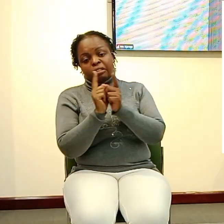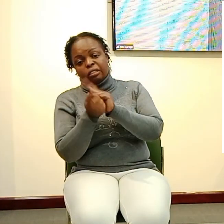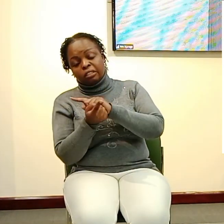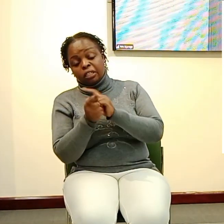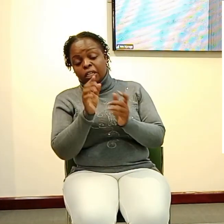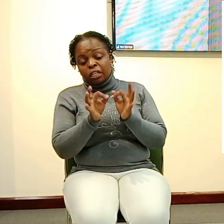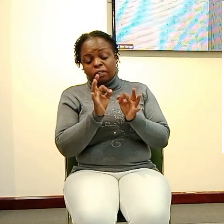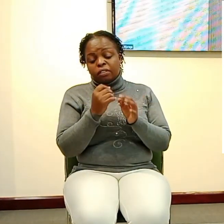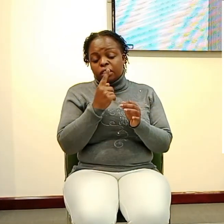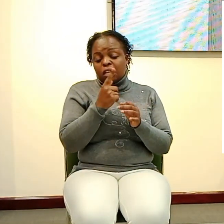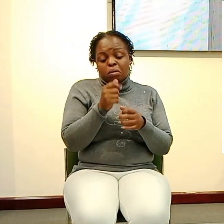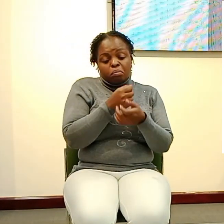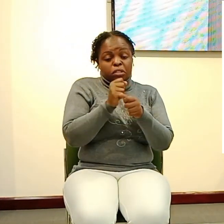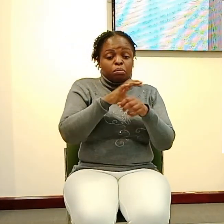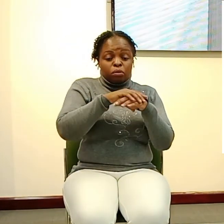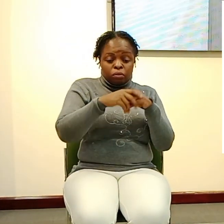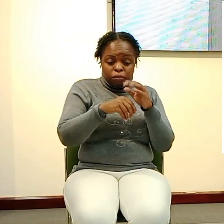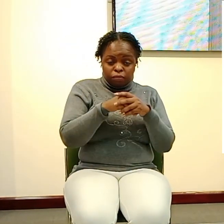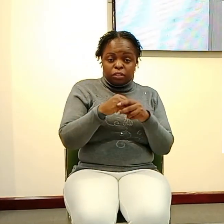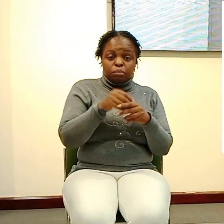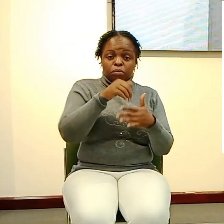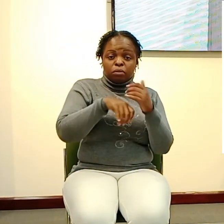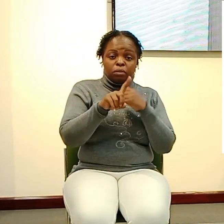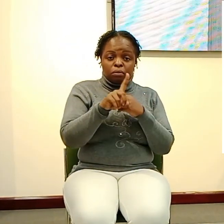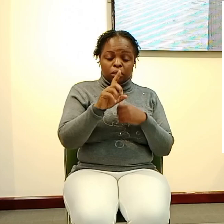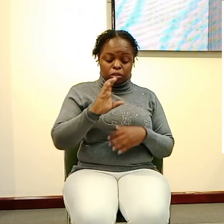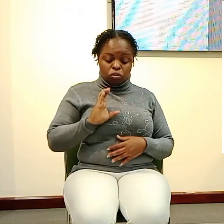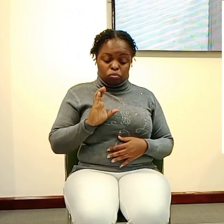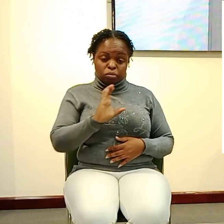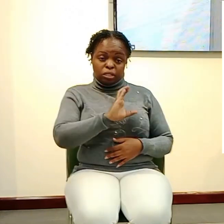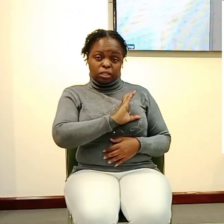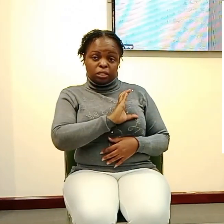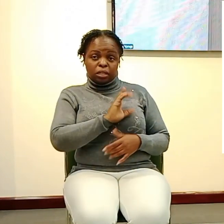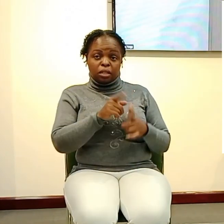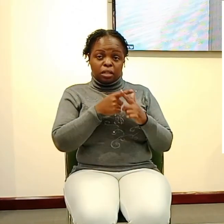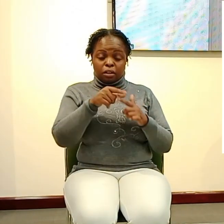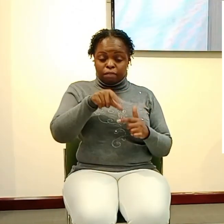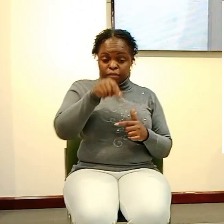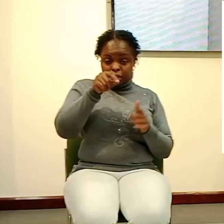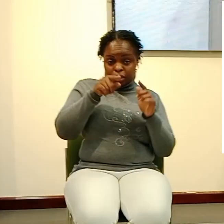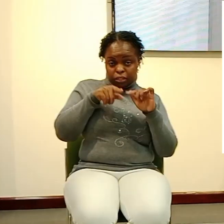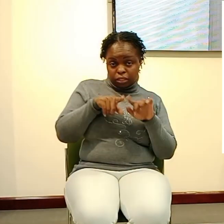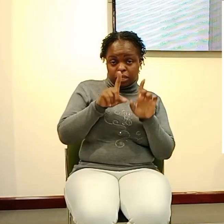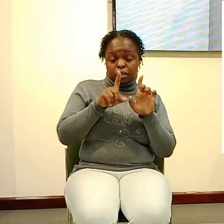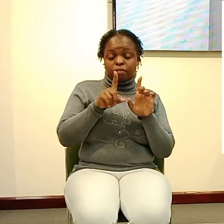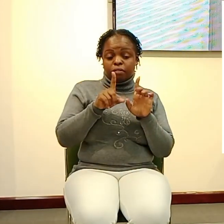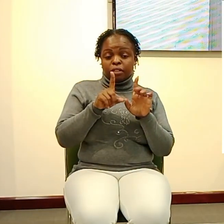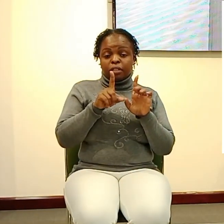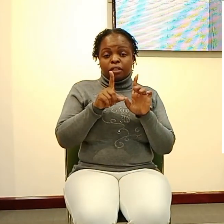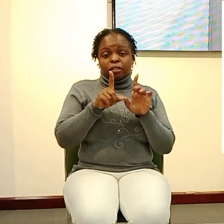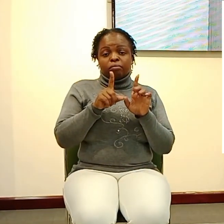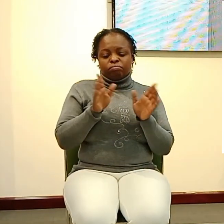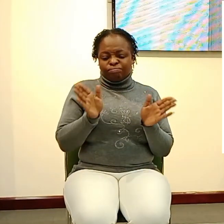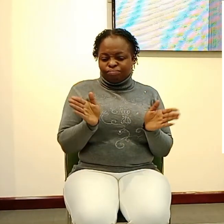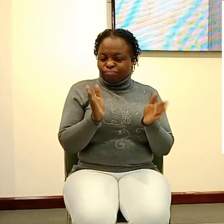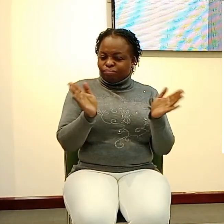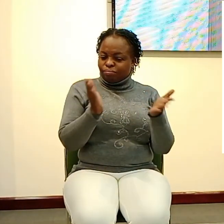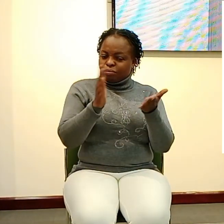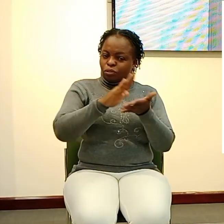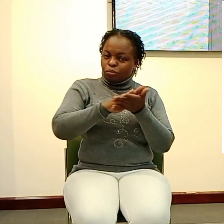you cannot be comfortable in one committee and find yourself now enhancing to